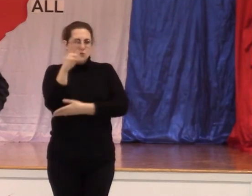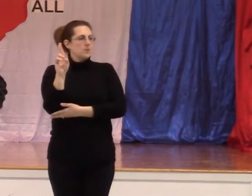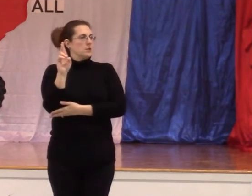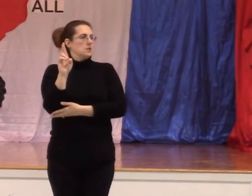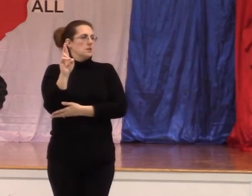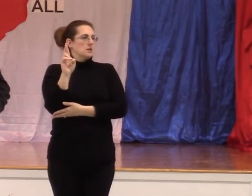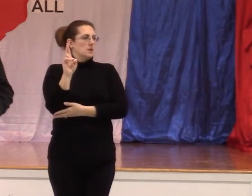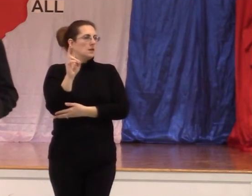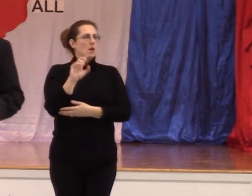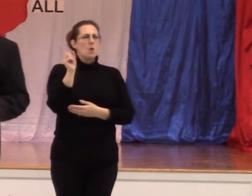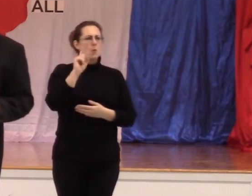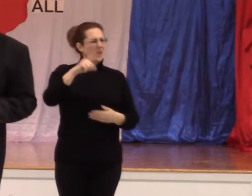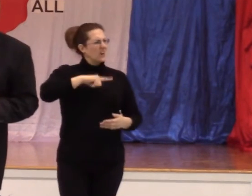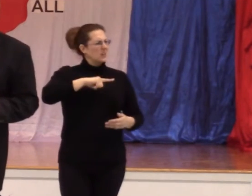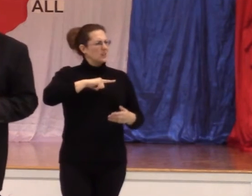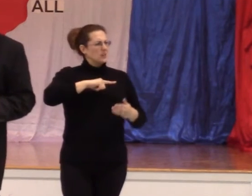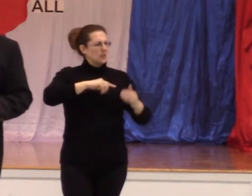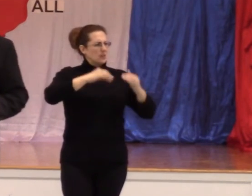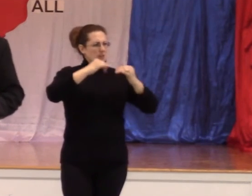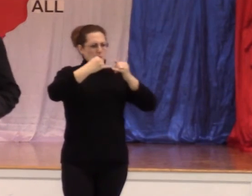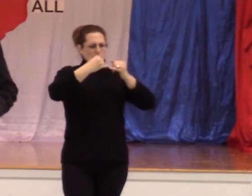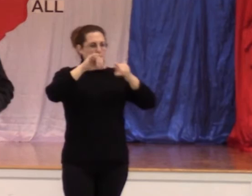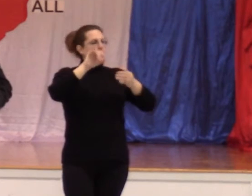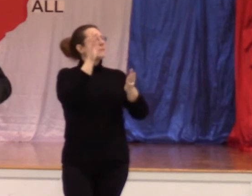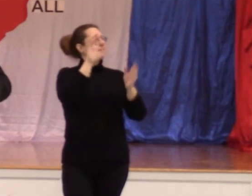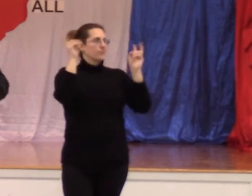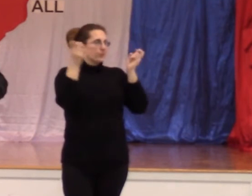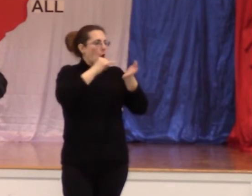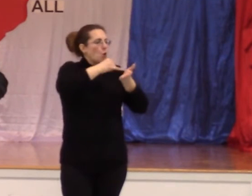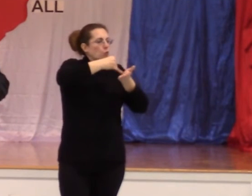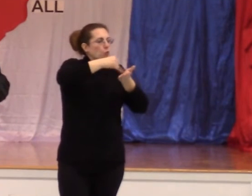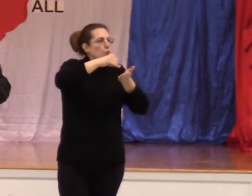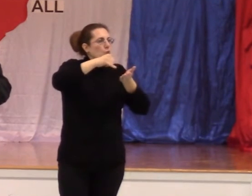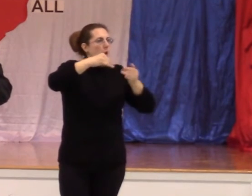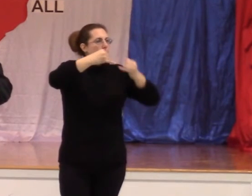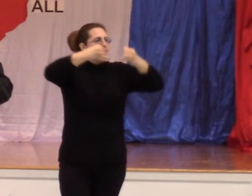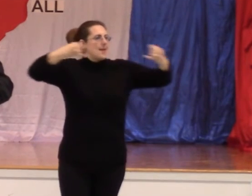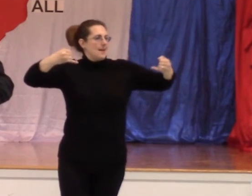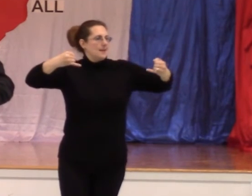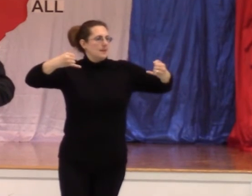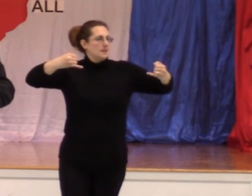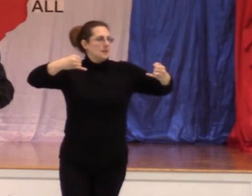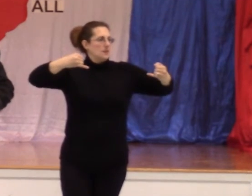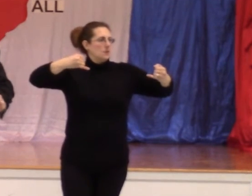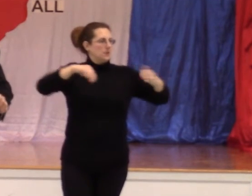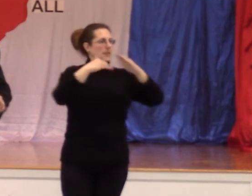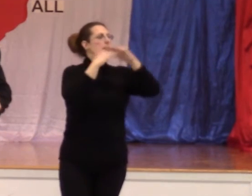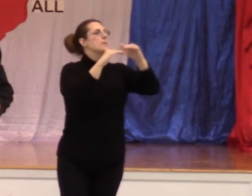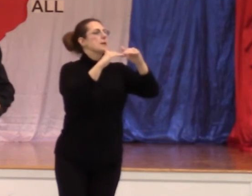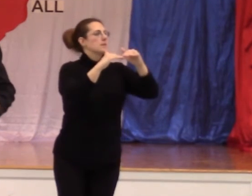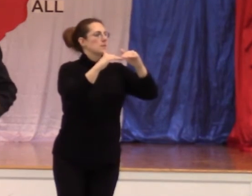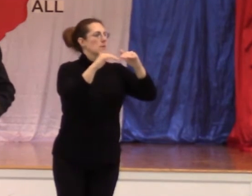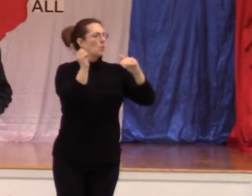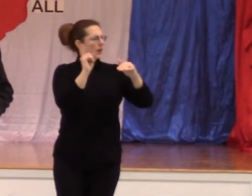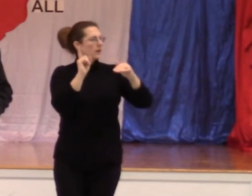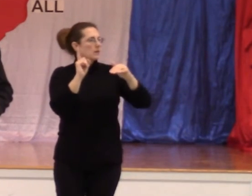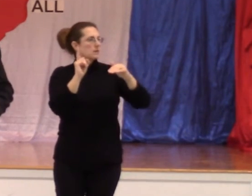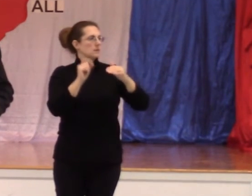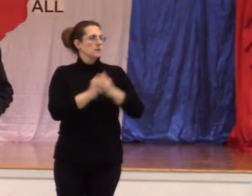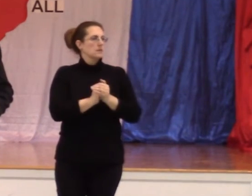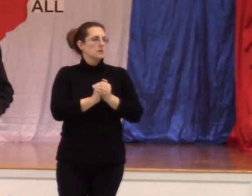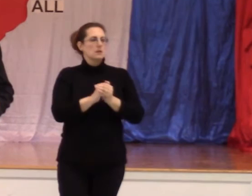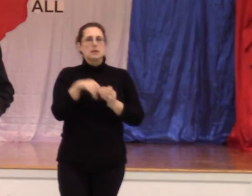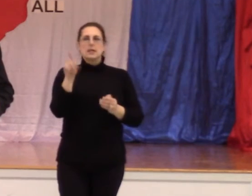is, you know, where did Luther draw the line? You know, why did he not throw out all this other stuff like the